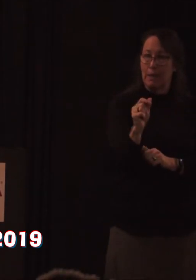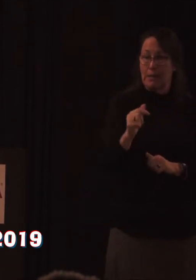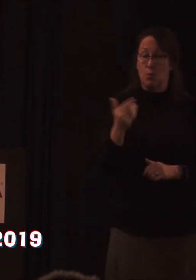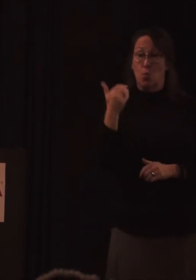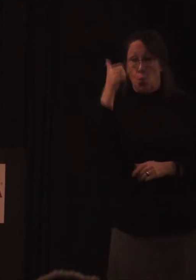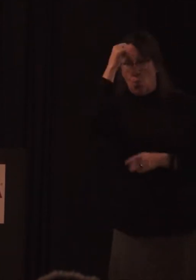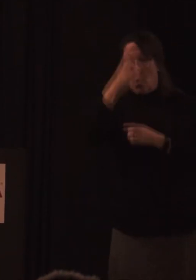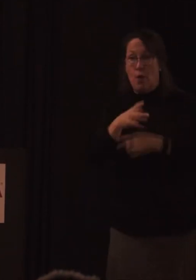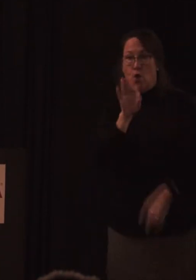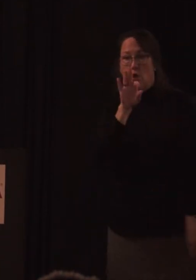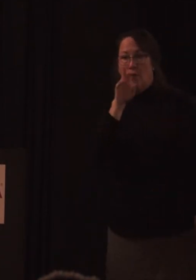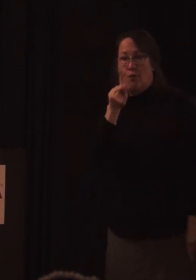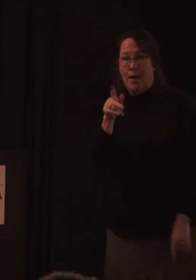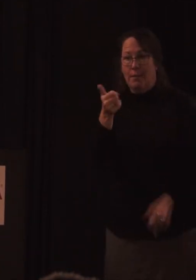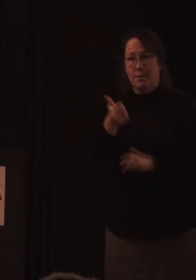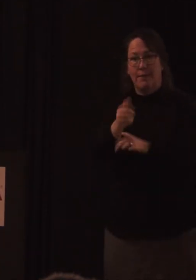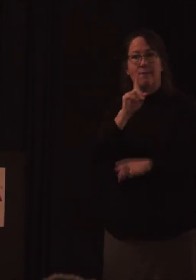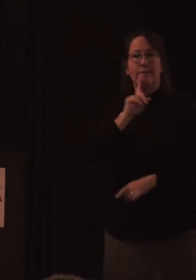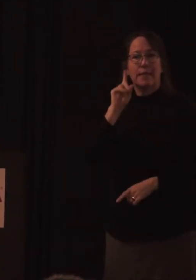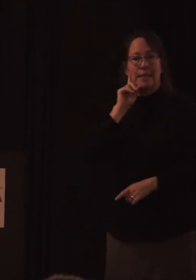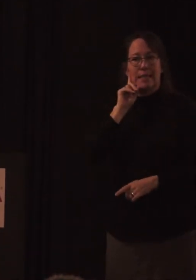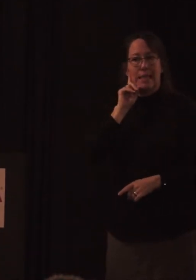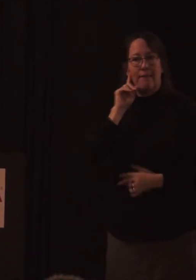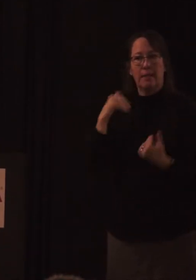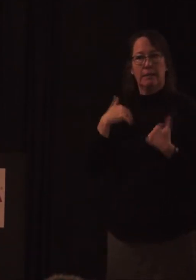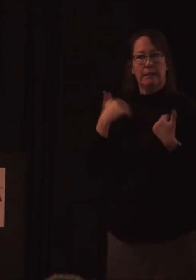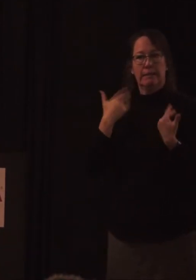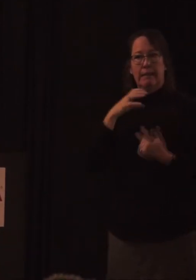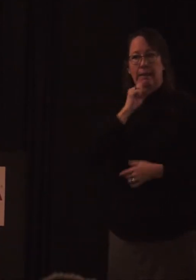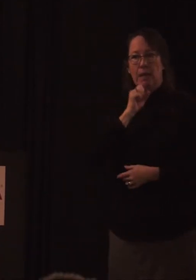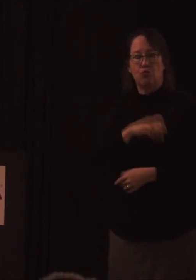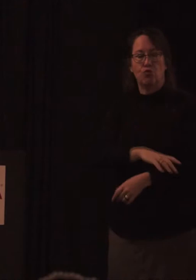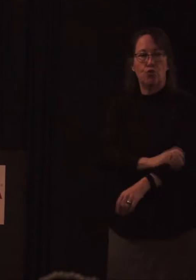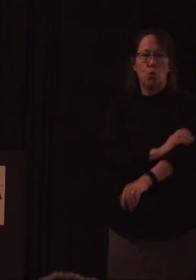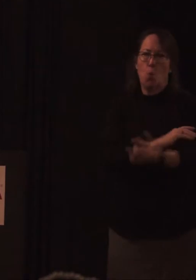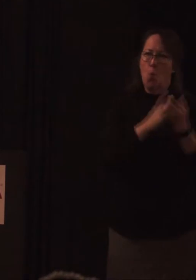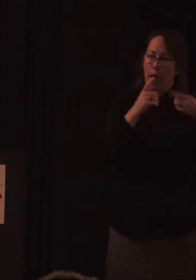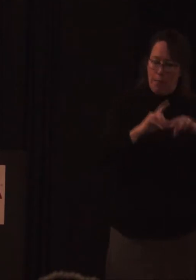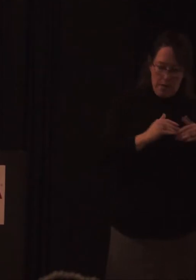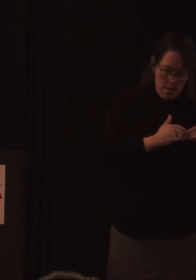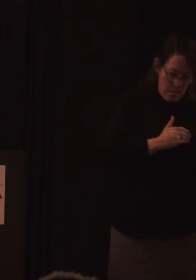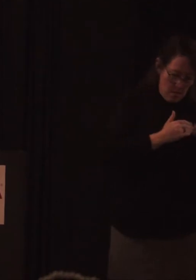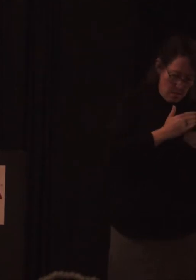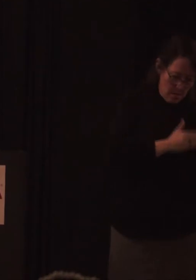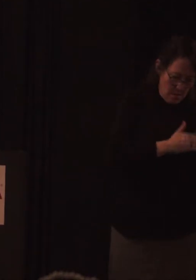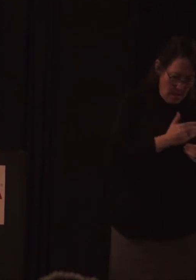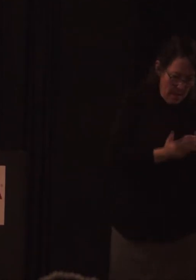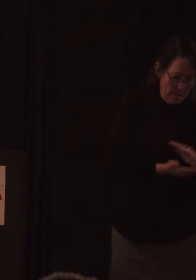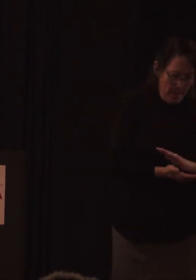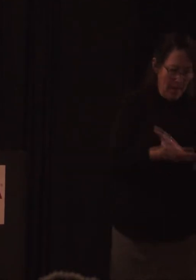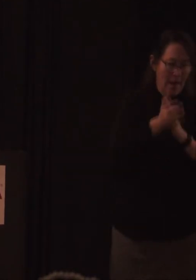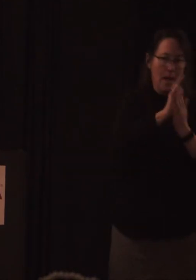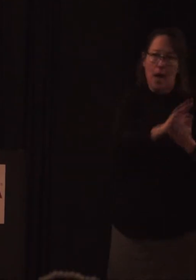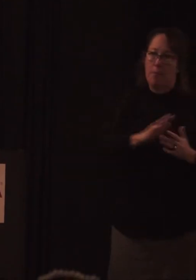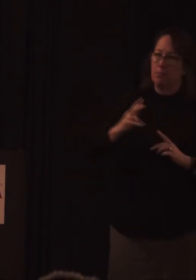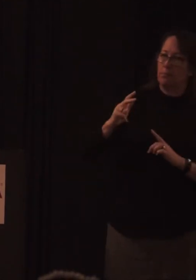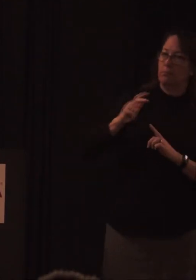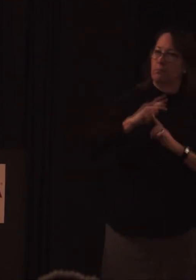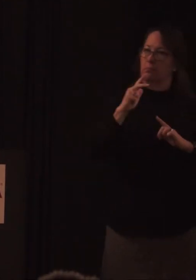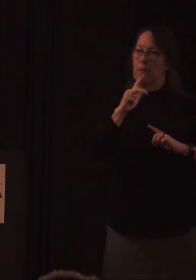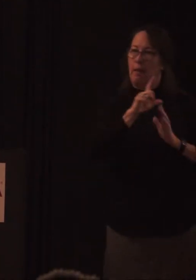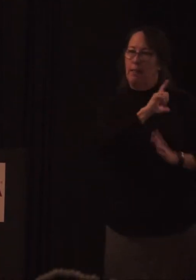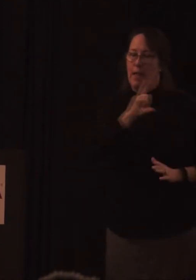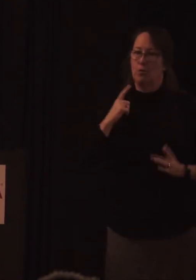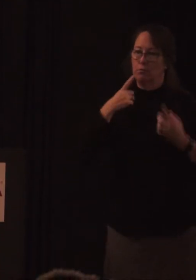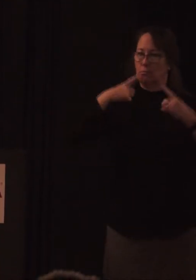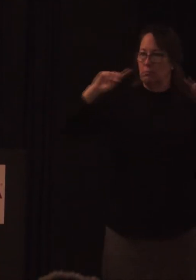brother, Frank, who was deaf from a very early age. What emerged from the process would later become his signature